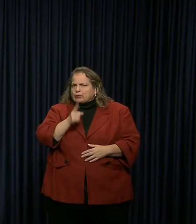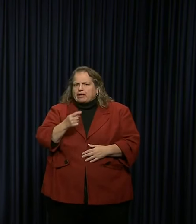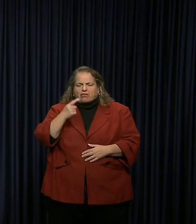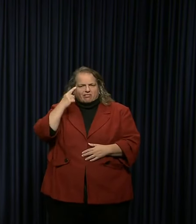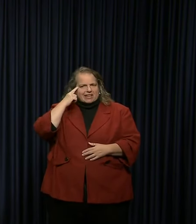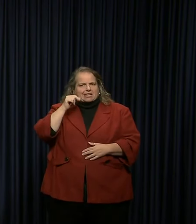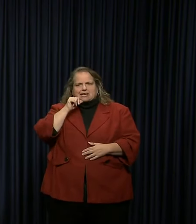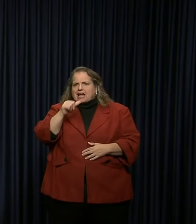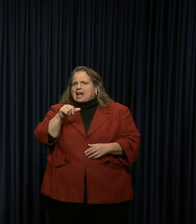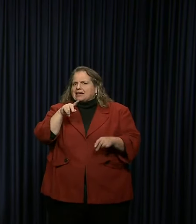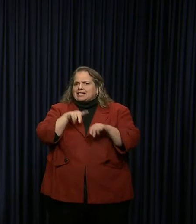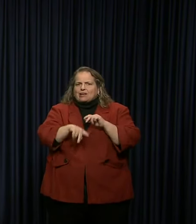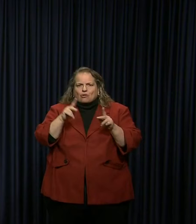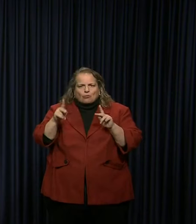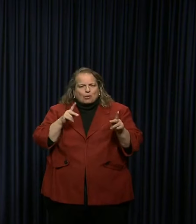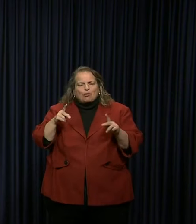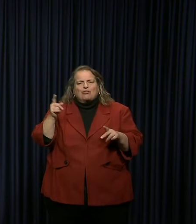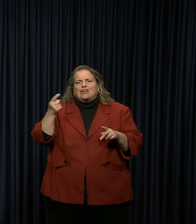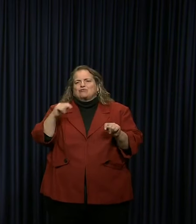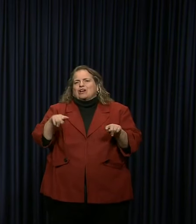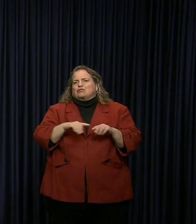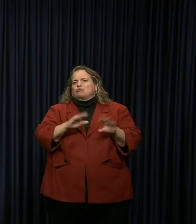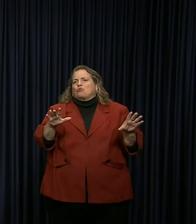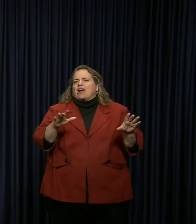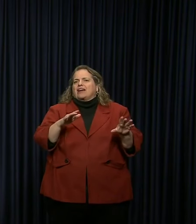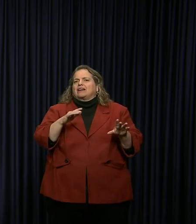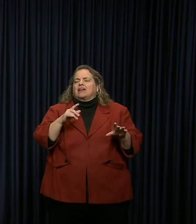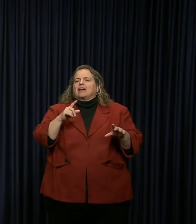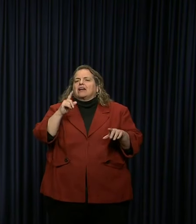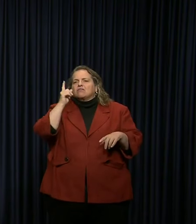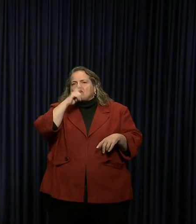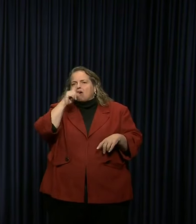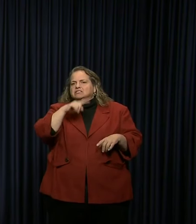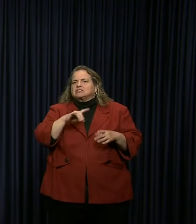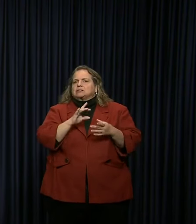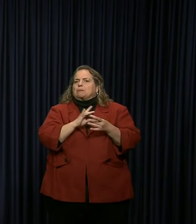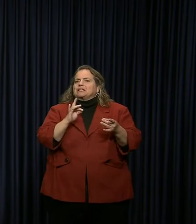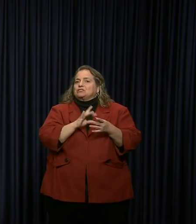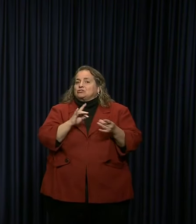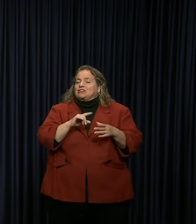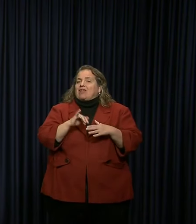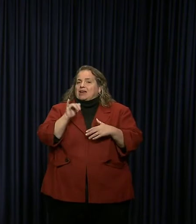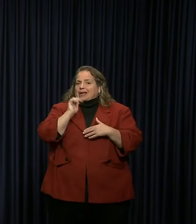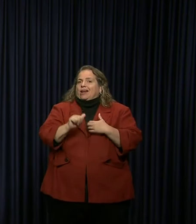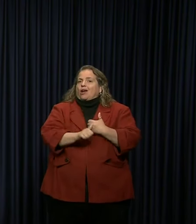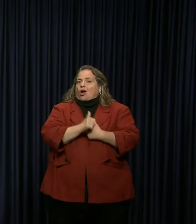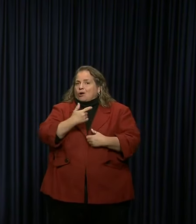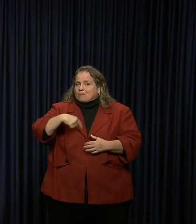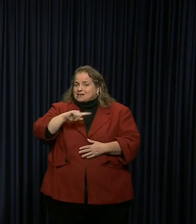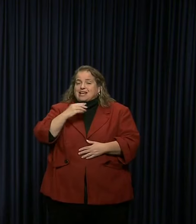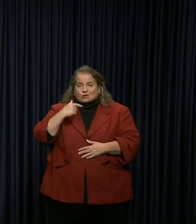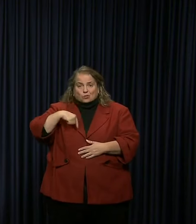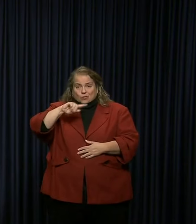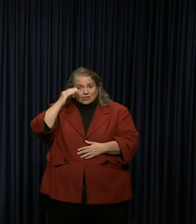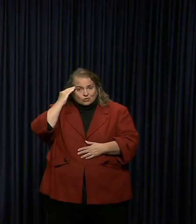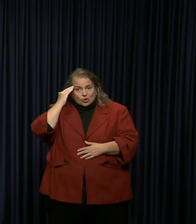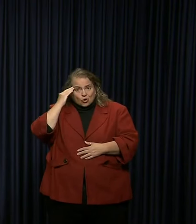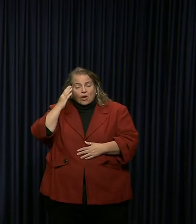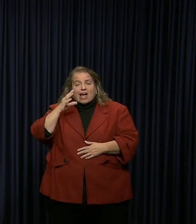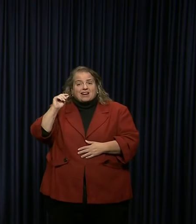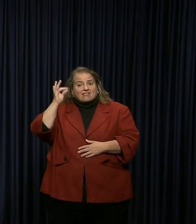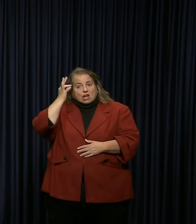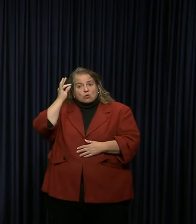try to spread messages that are harmful to us. And we know, and the federal government has talked about it, that we also have folks that